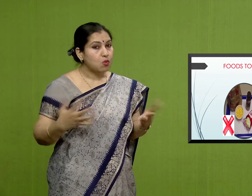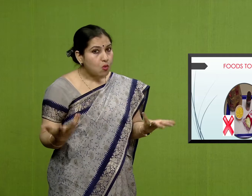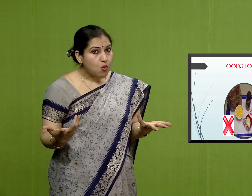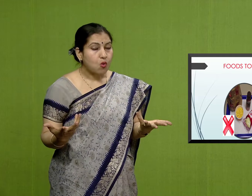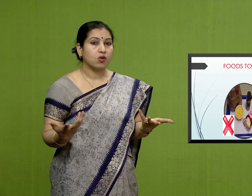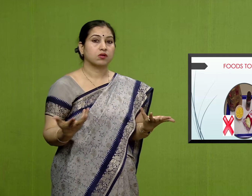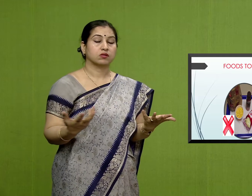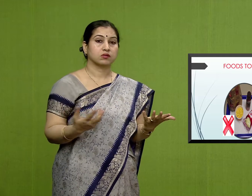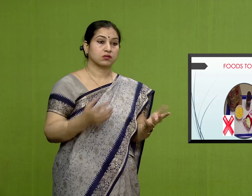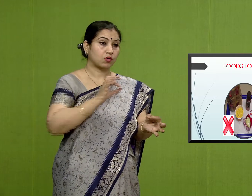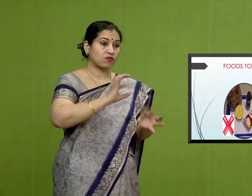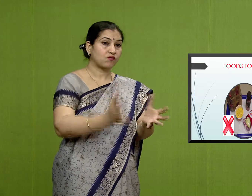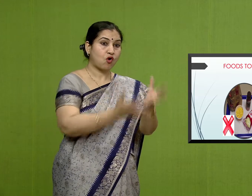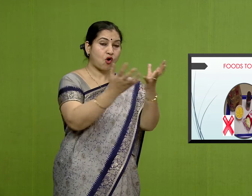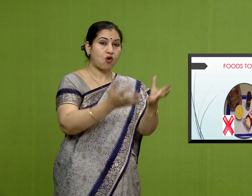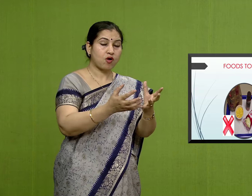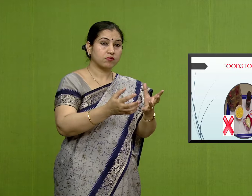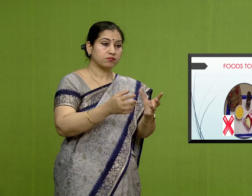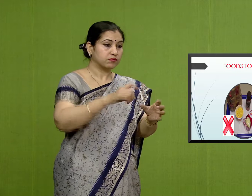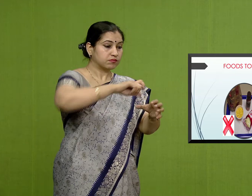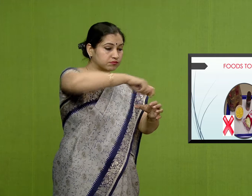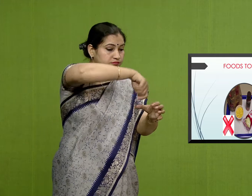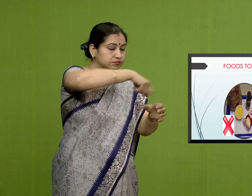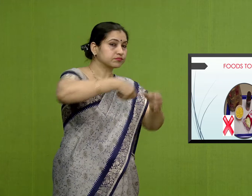in warm fluid preparations.